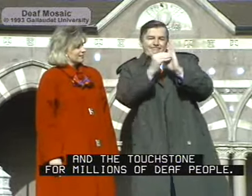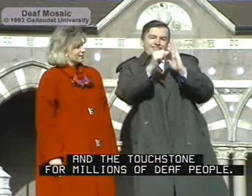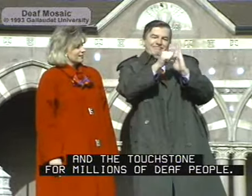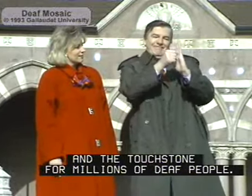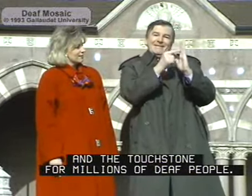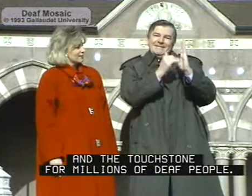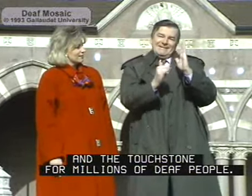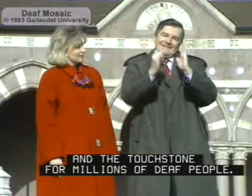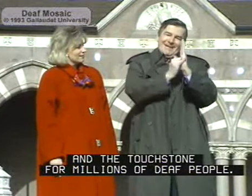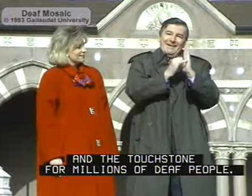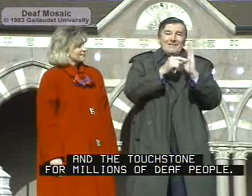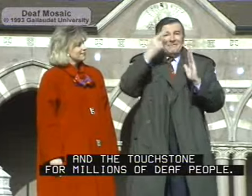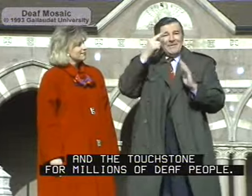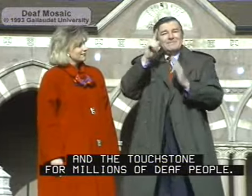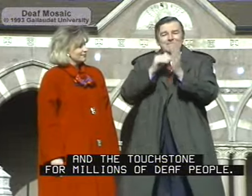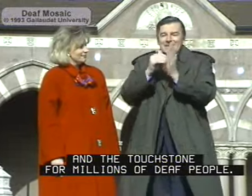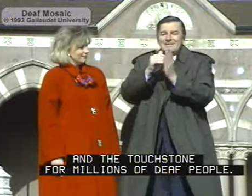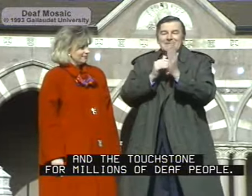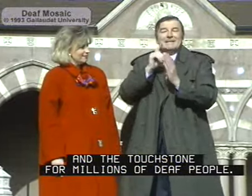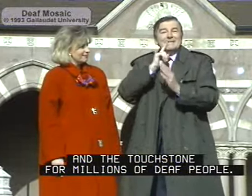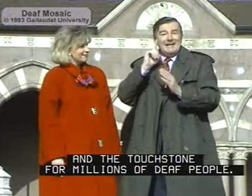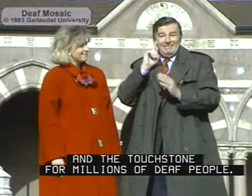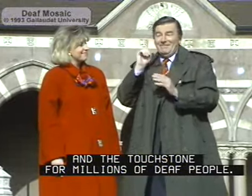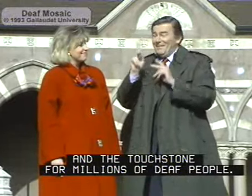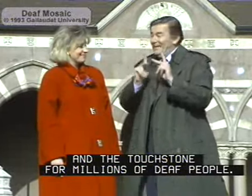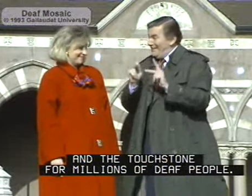touchstone for millions of deaf people.